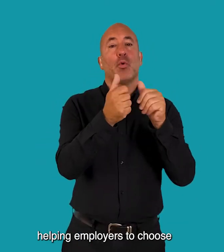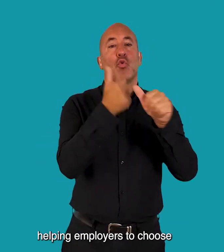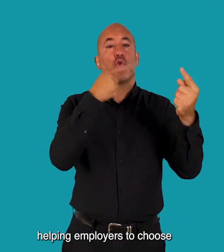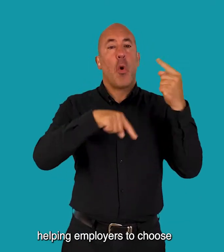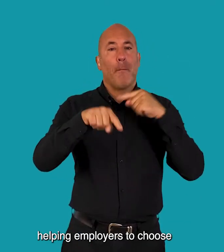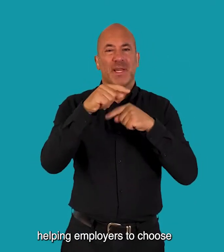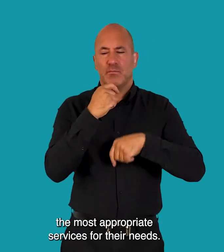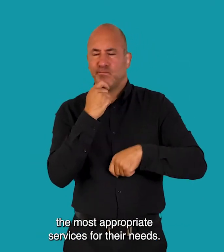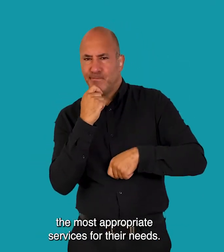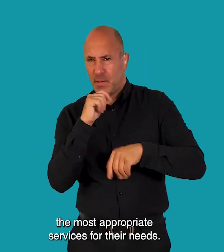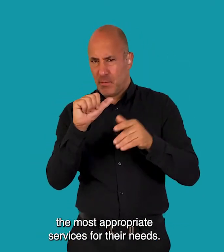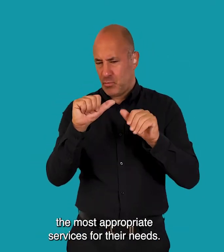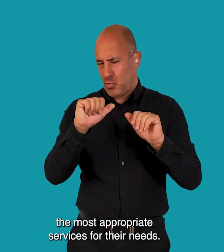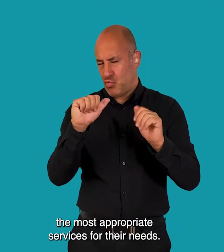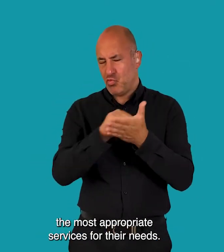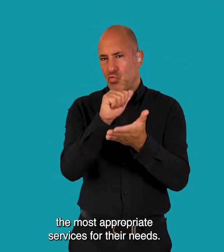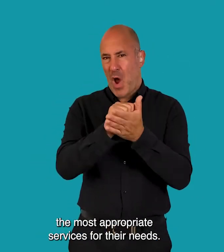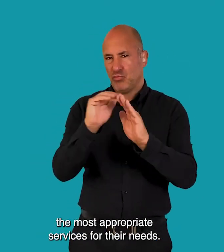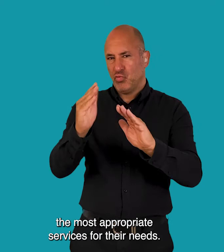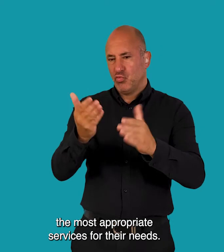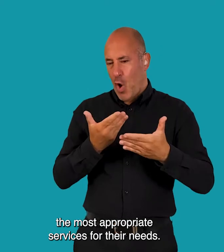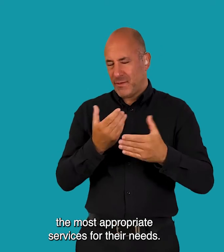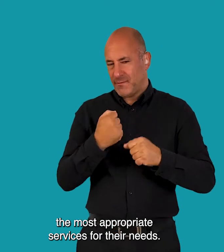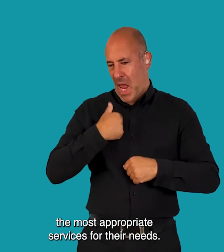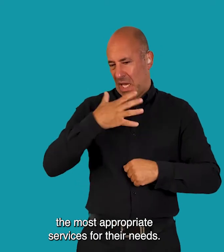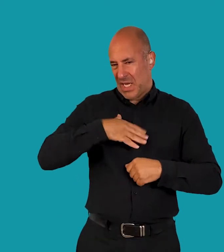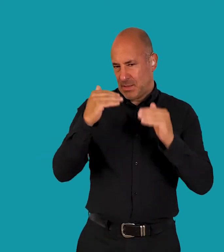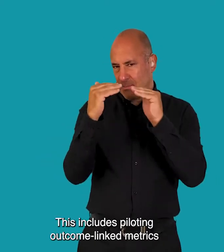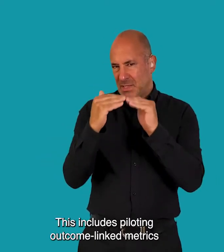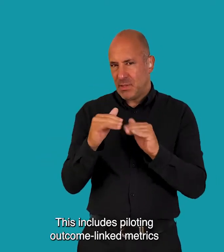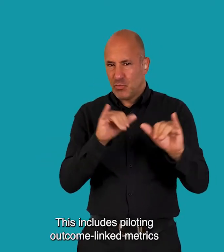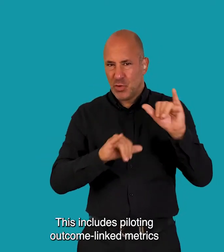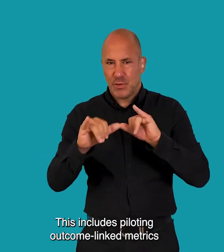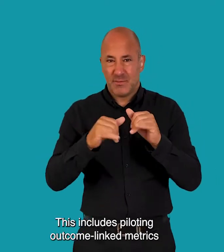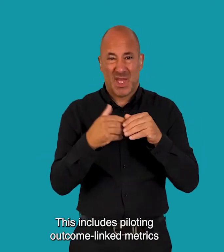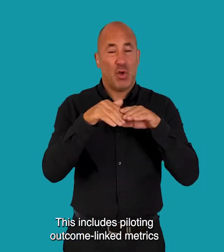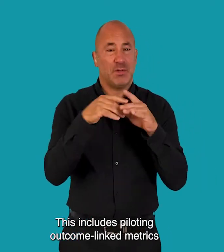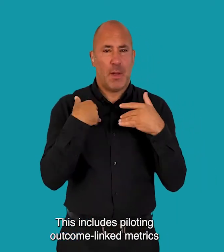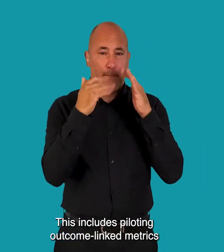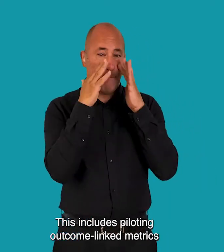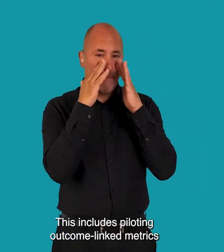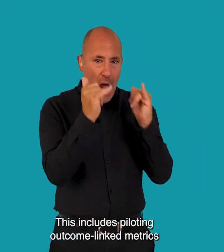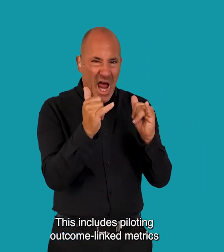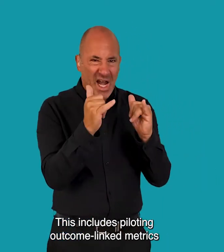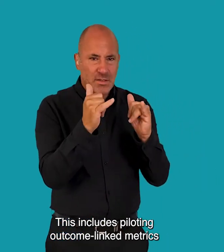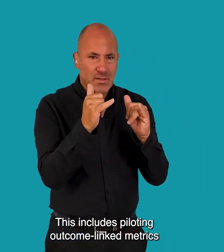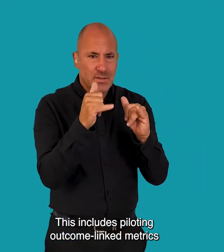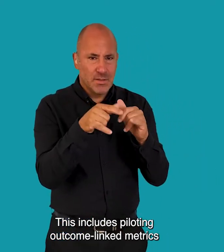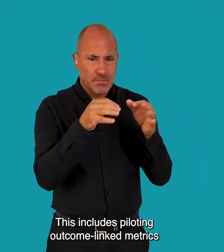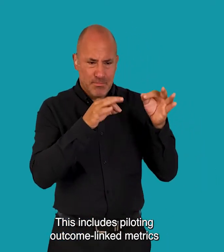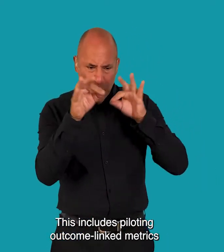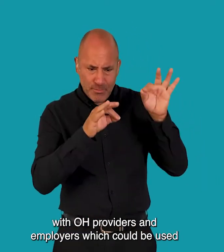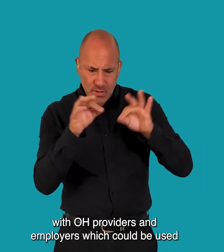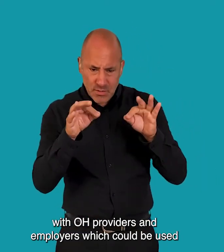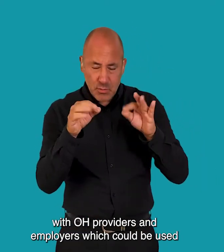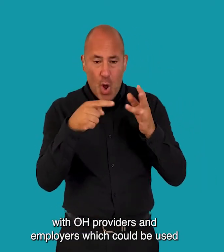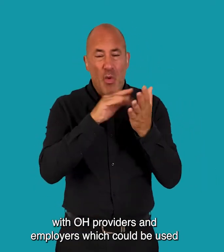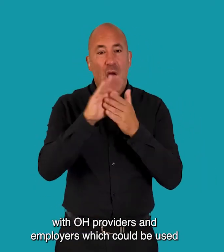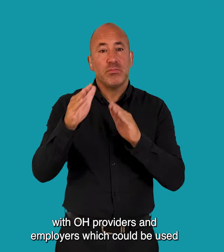to choose the most appropriate services for their needs. This includes piloting outcome-linked metrics with OH providers